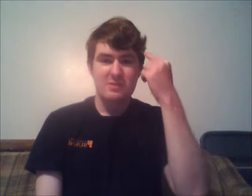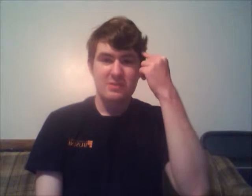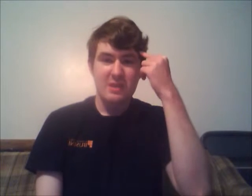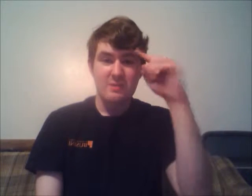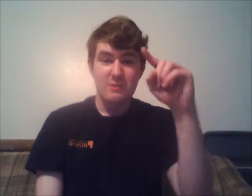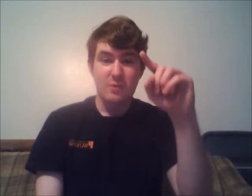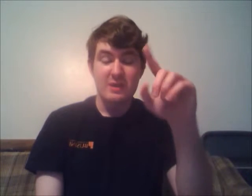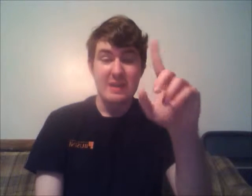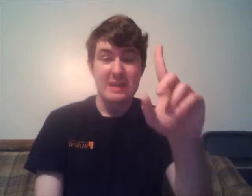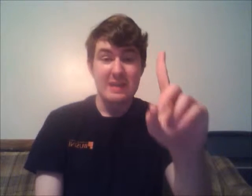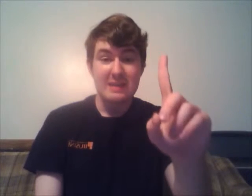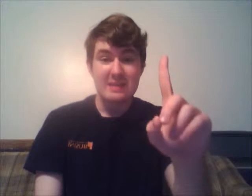like for a decade,